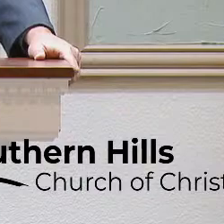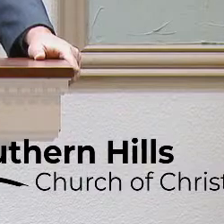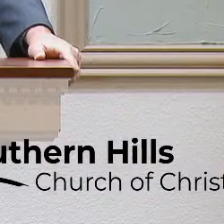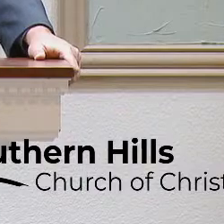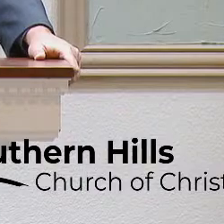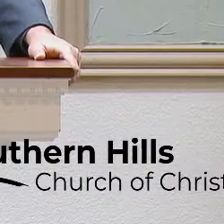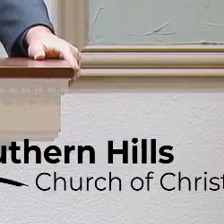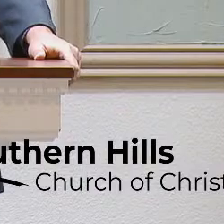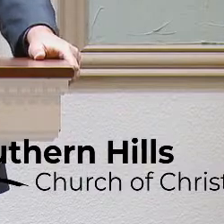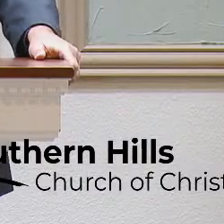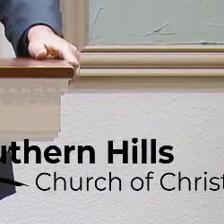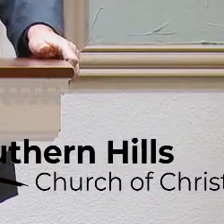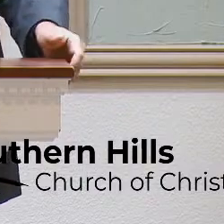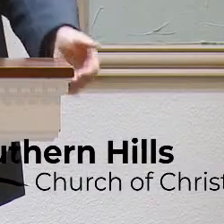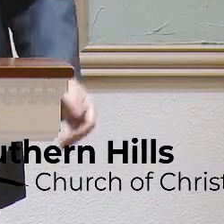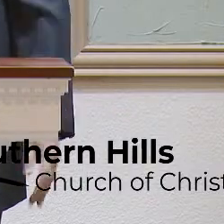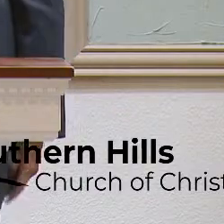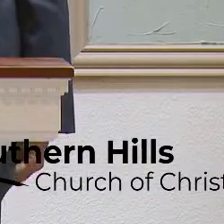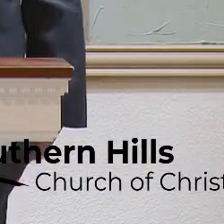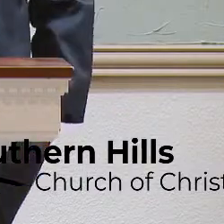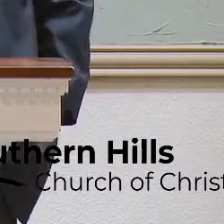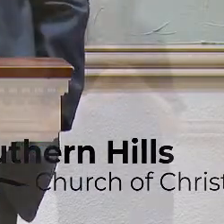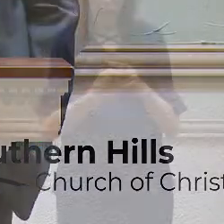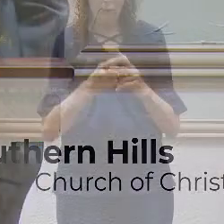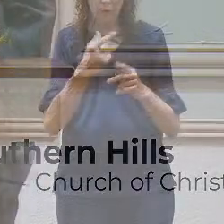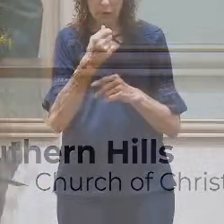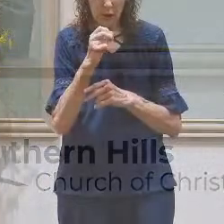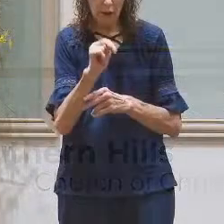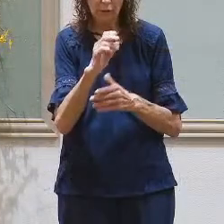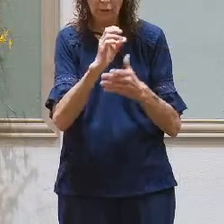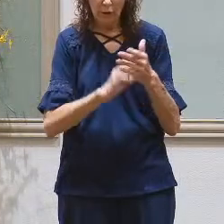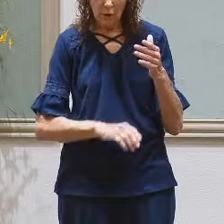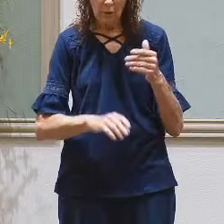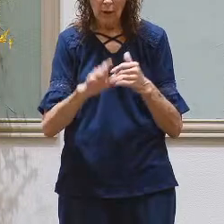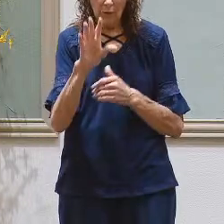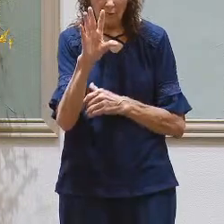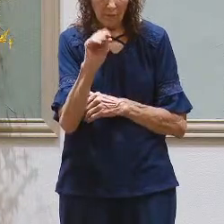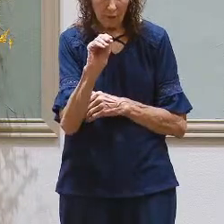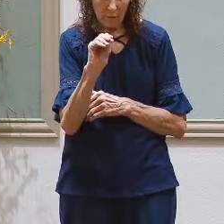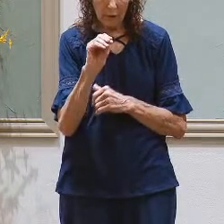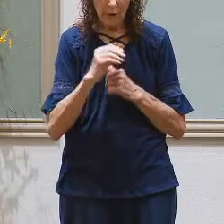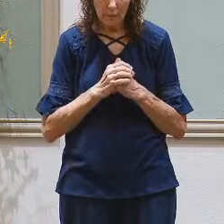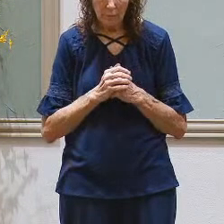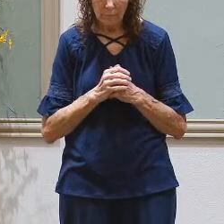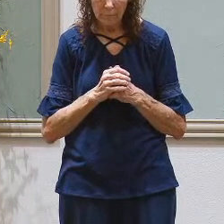And that's where we pick up now. Genesis chapter 50, beginning in verse 15.